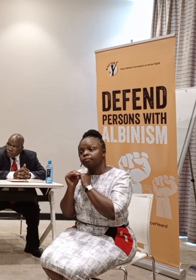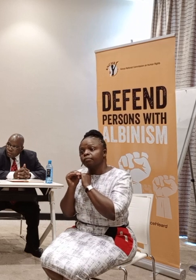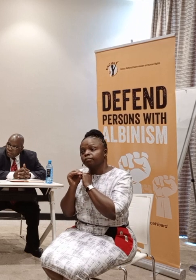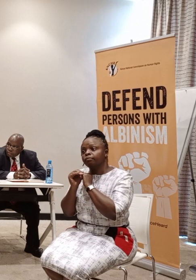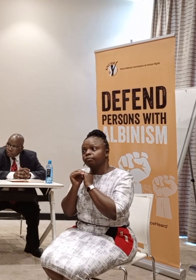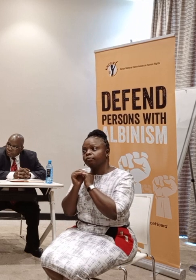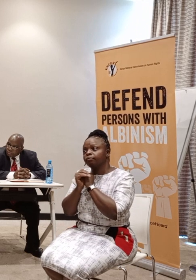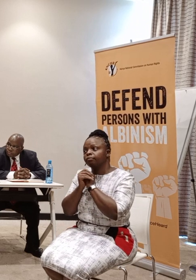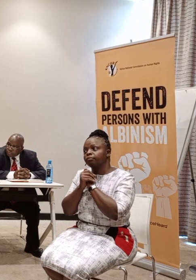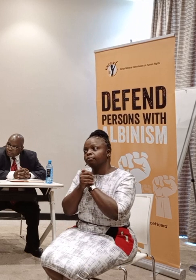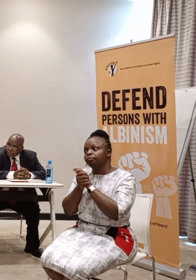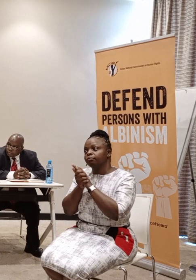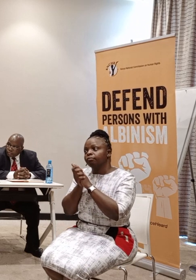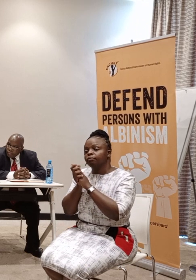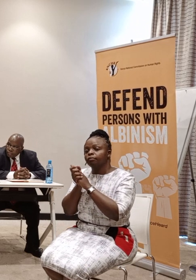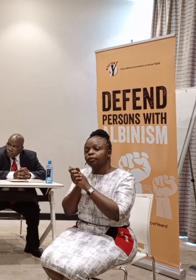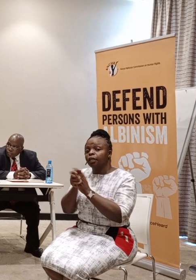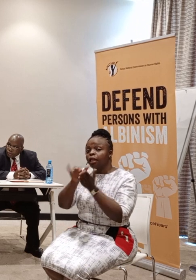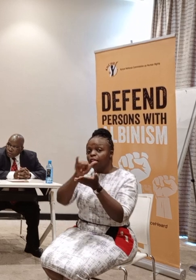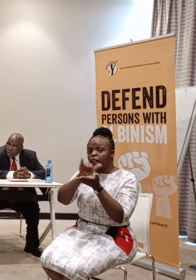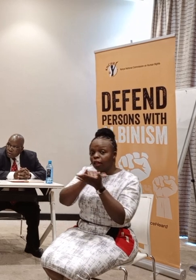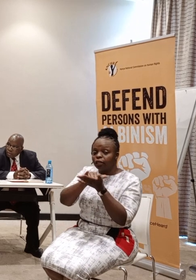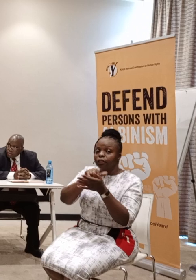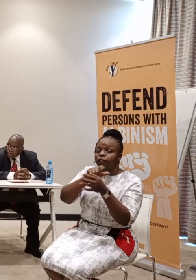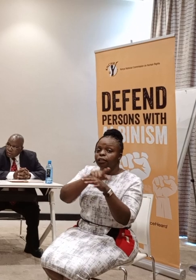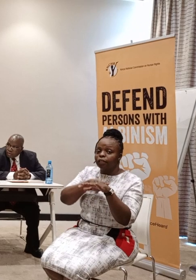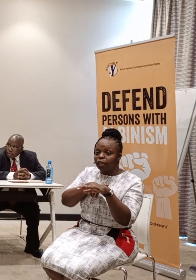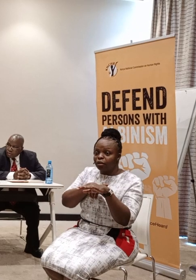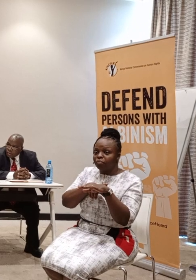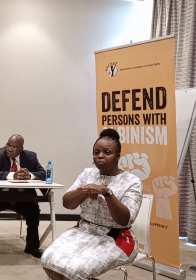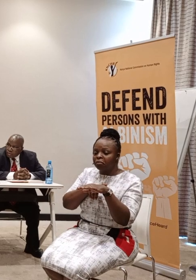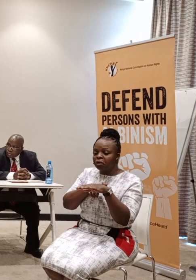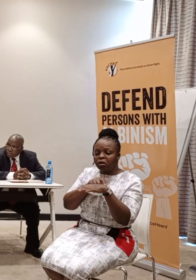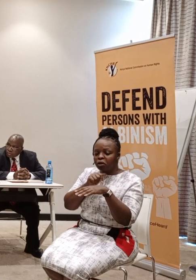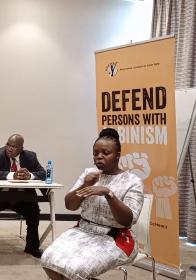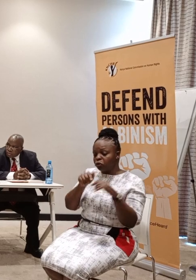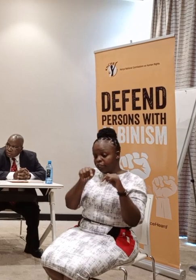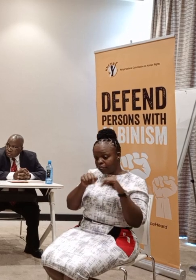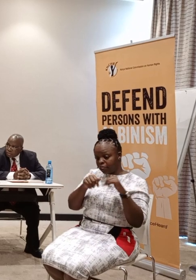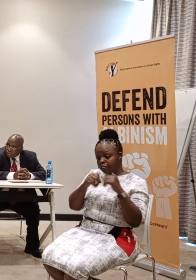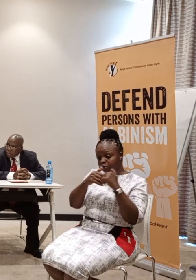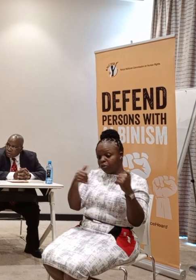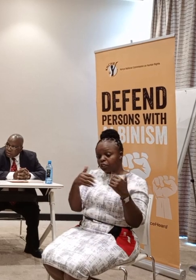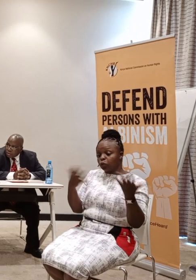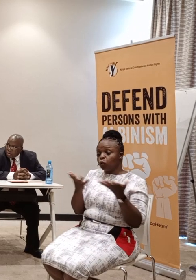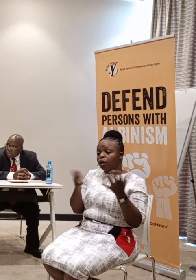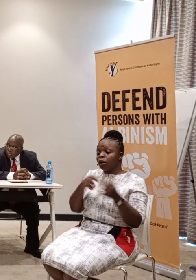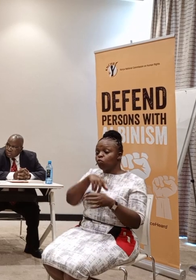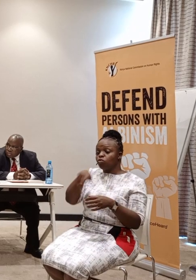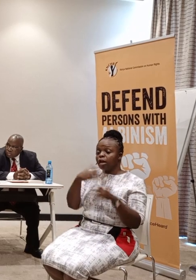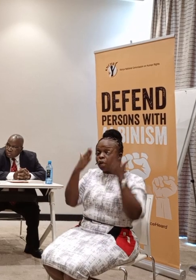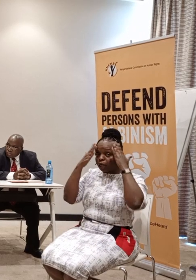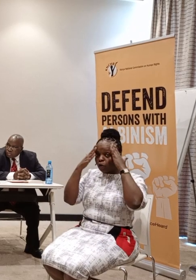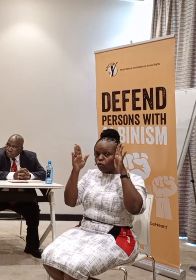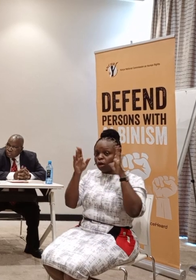so you know, given at that time that we were not in this space where we are now aware